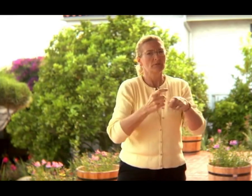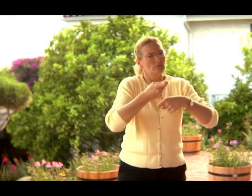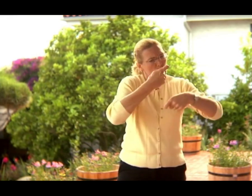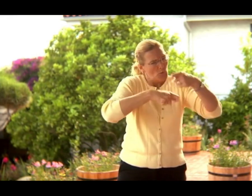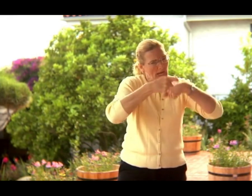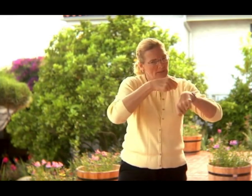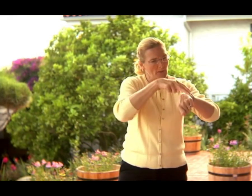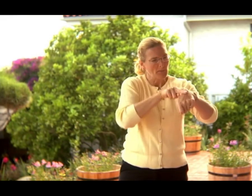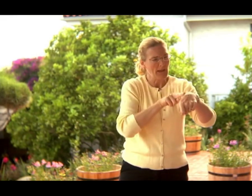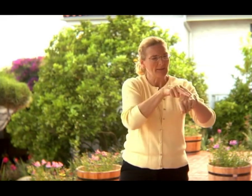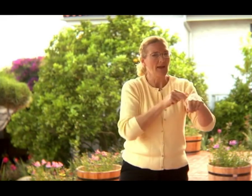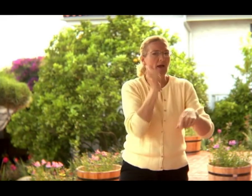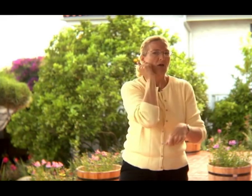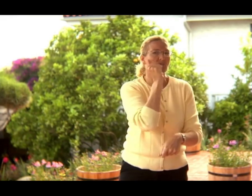day.